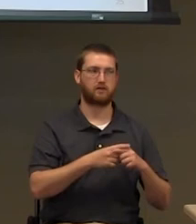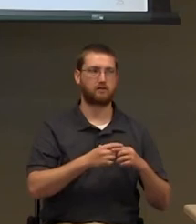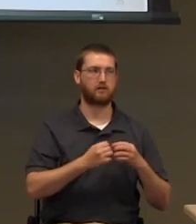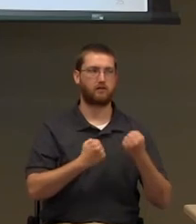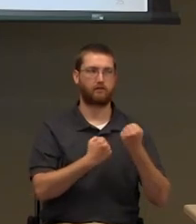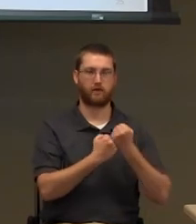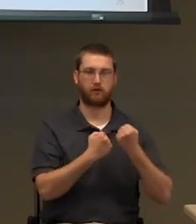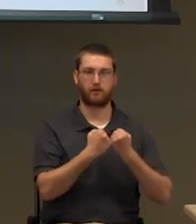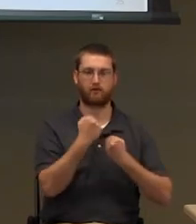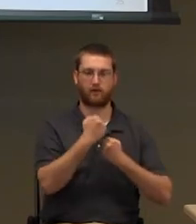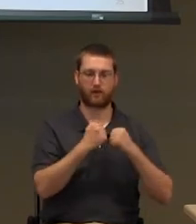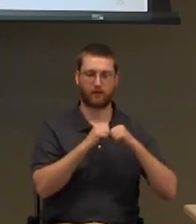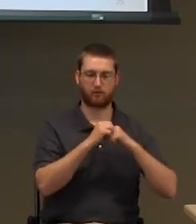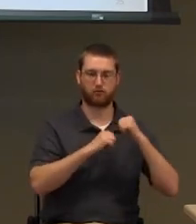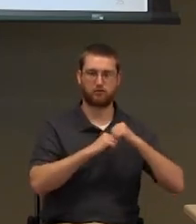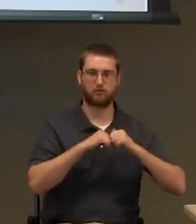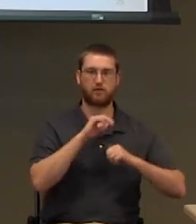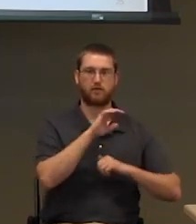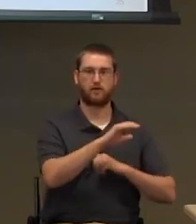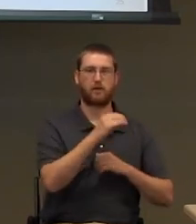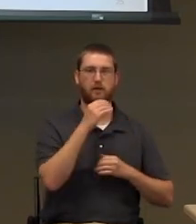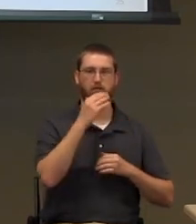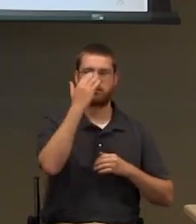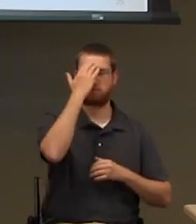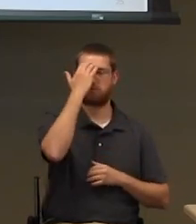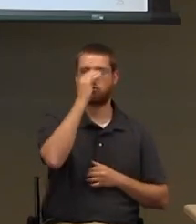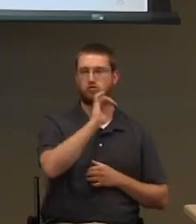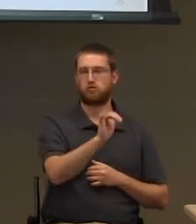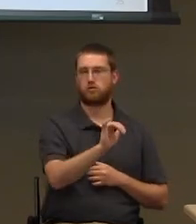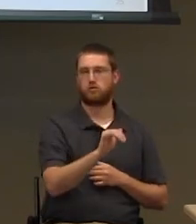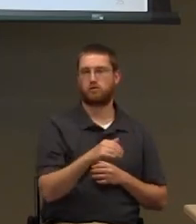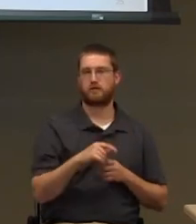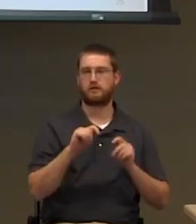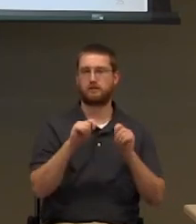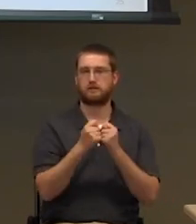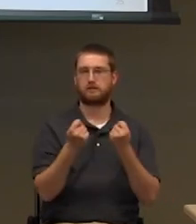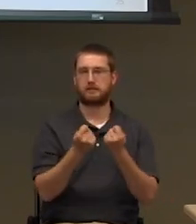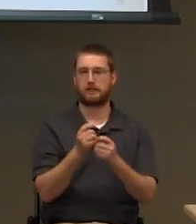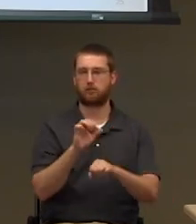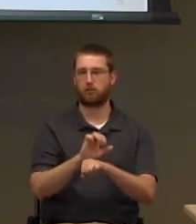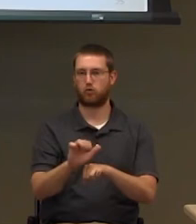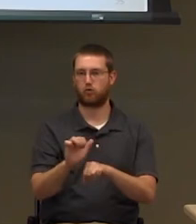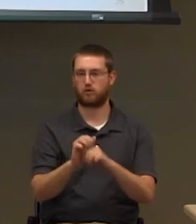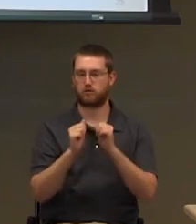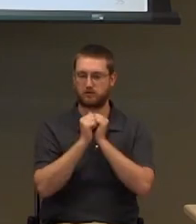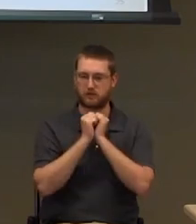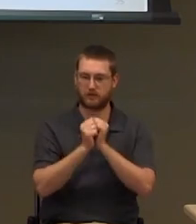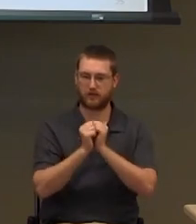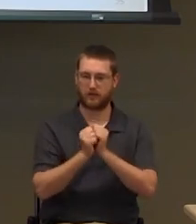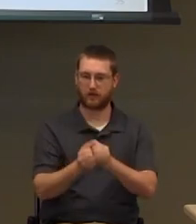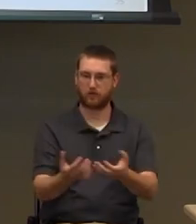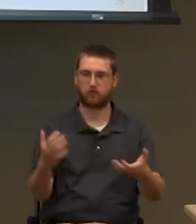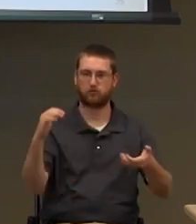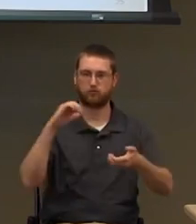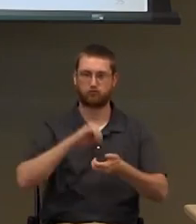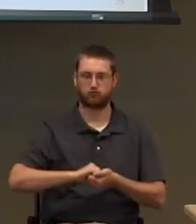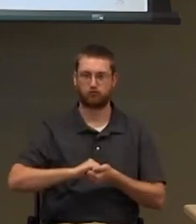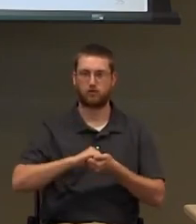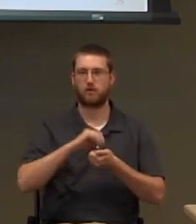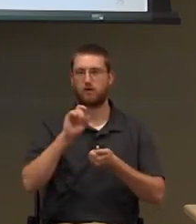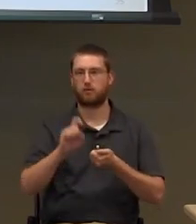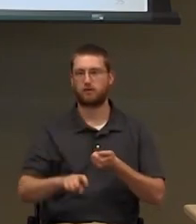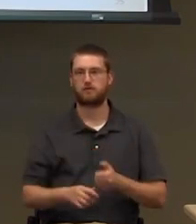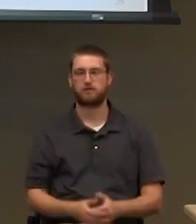foundation give that they've acknowledged is, this needs to be a team effort. And it has to be very clear and transparent that it's a team